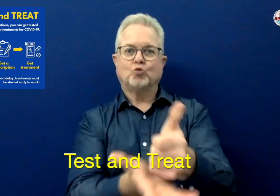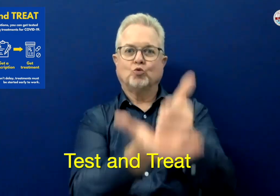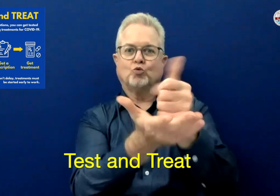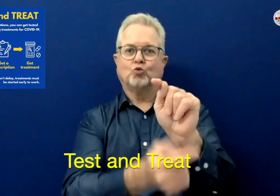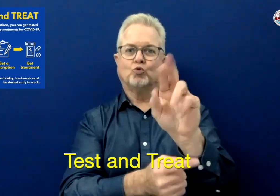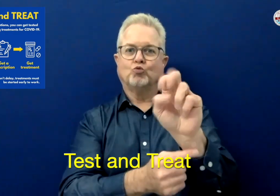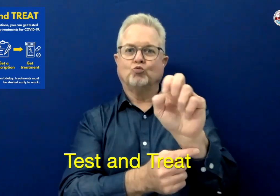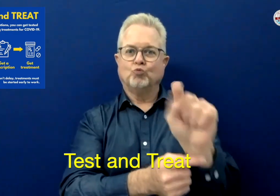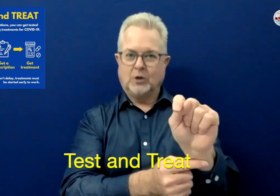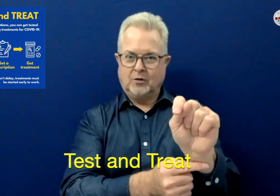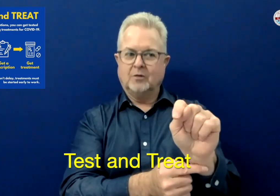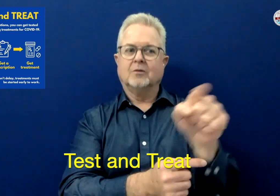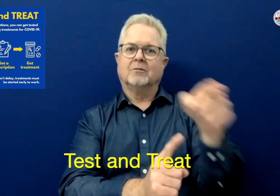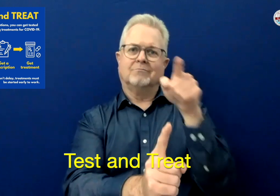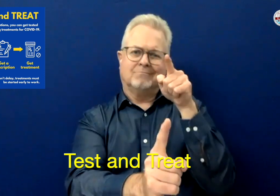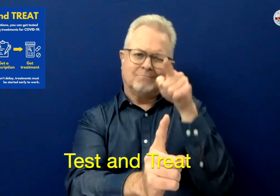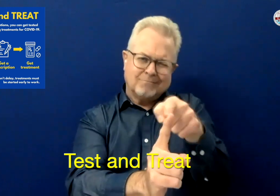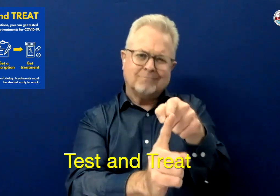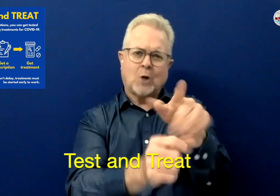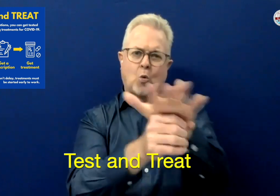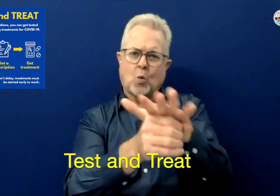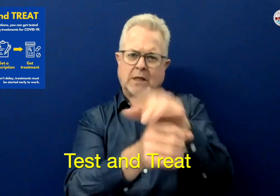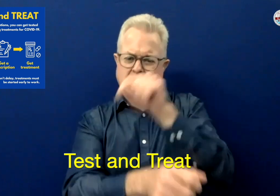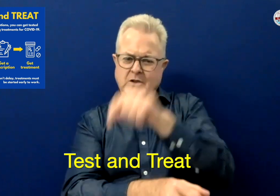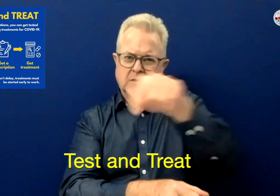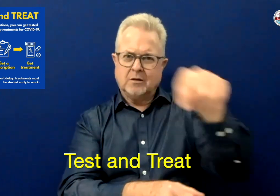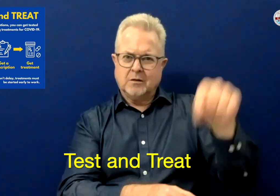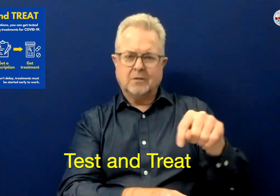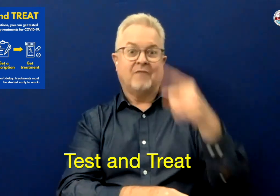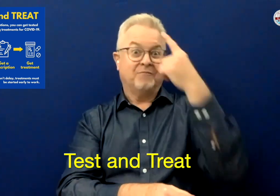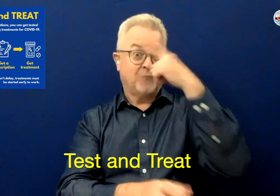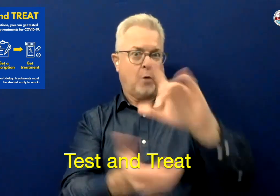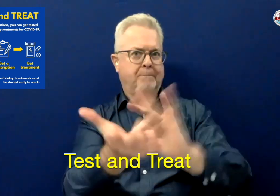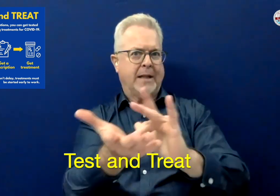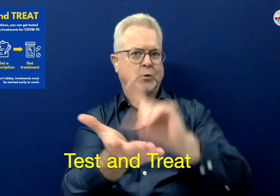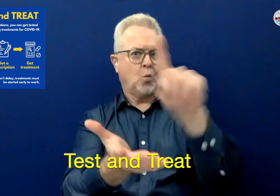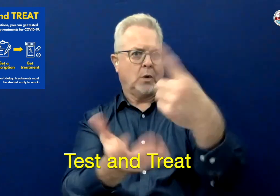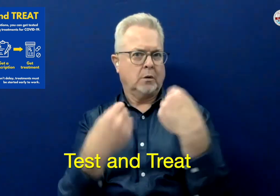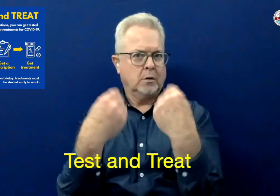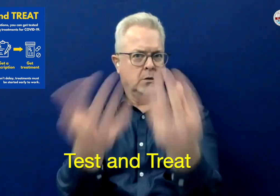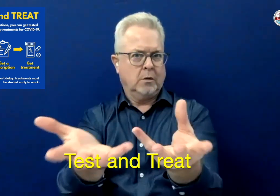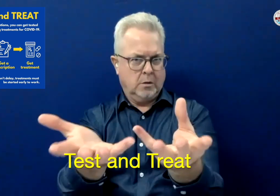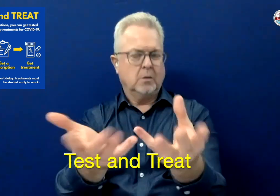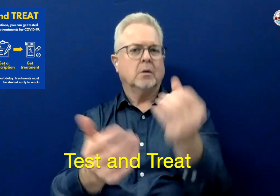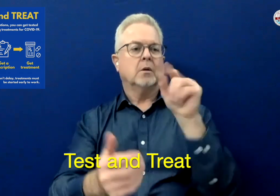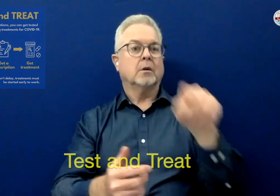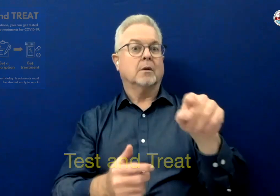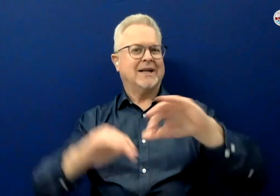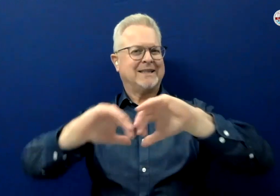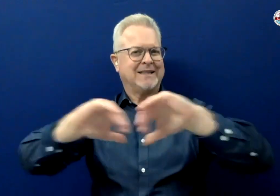TTT, which is the Test to Treat Center, specifically in various locations, okay, where you can get